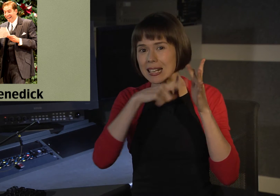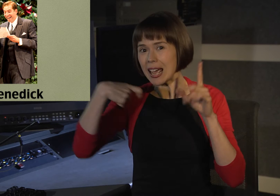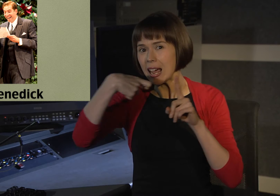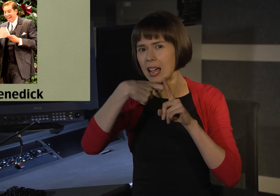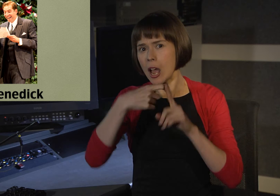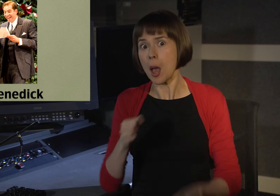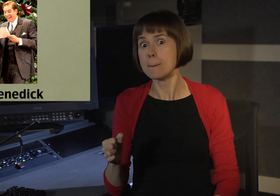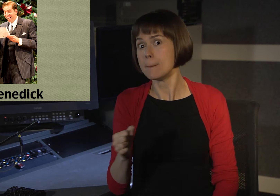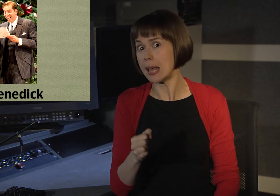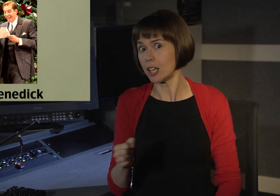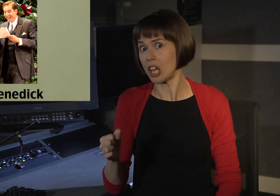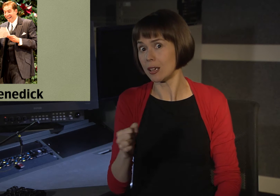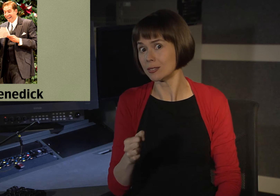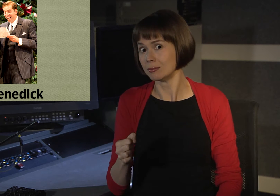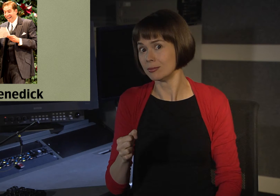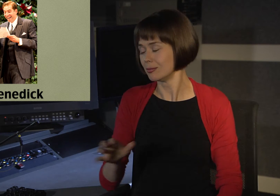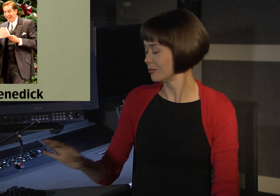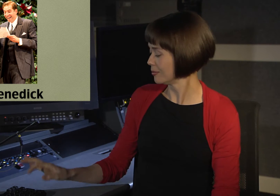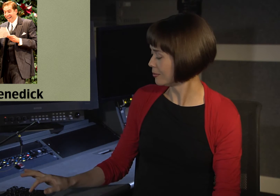Benedict, and his sign name.